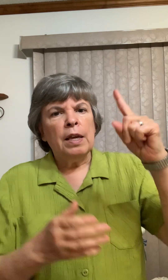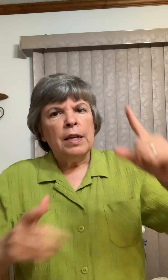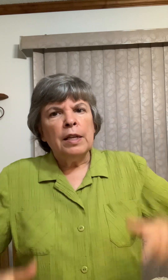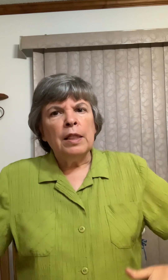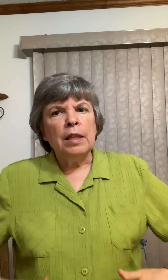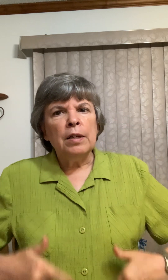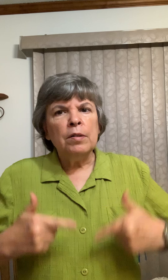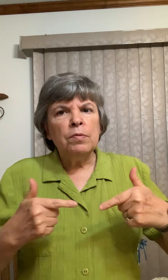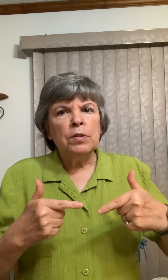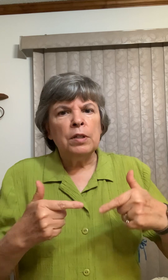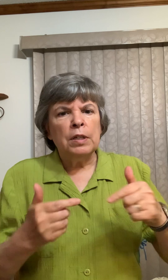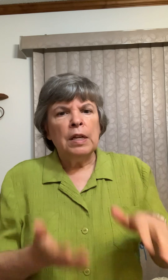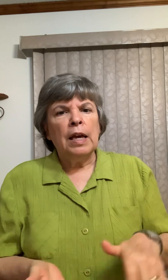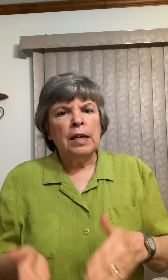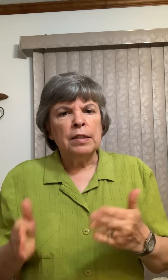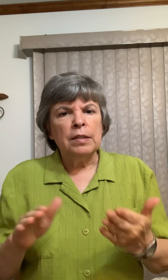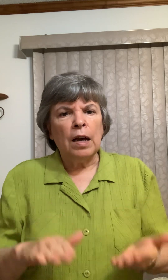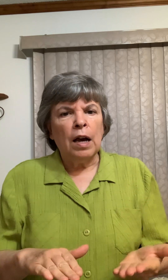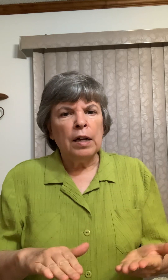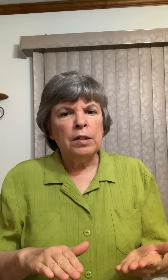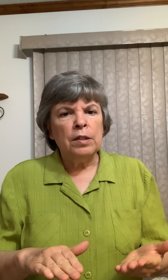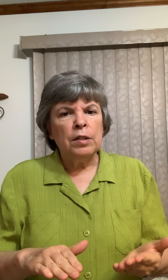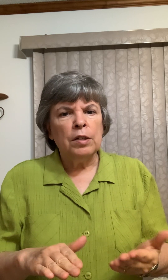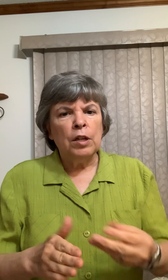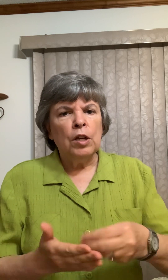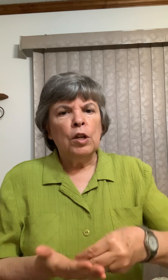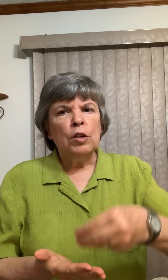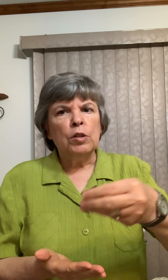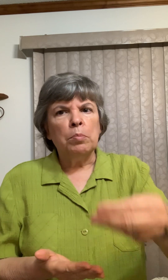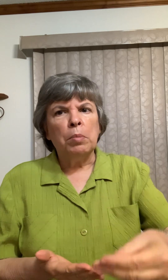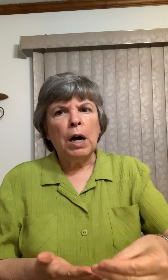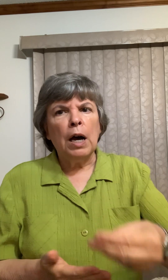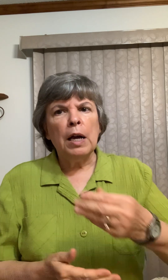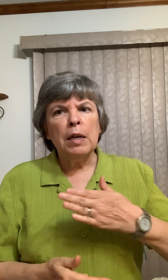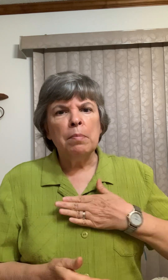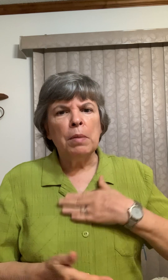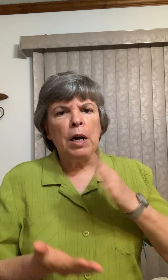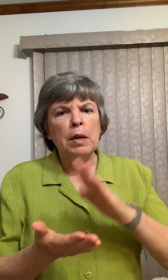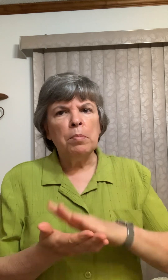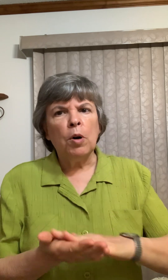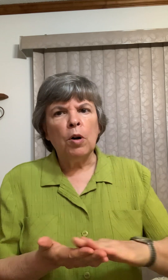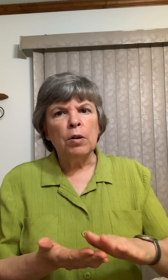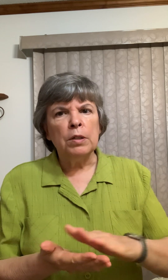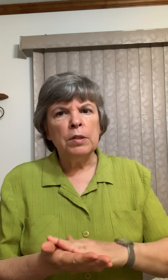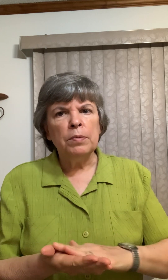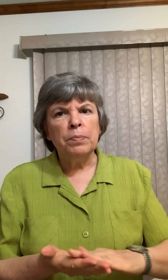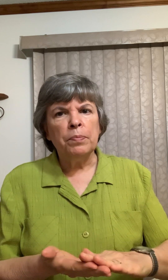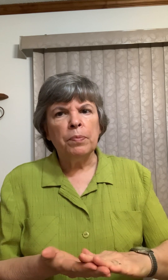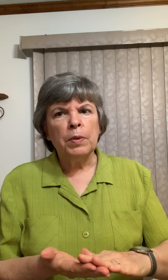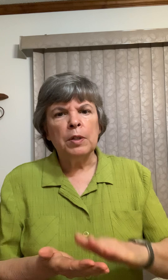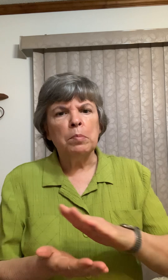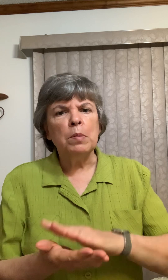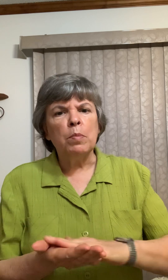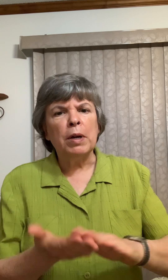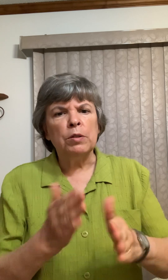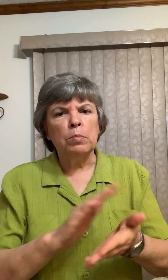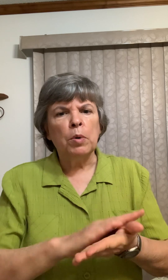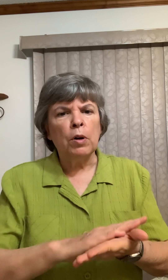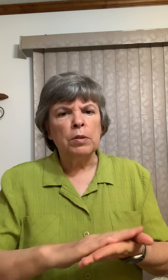He lived and died to buy my pardon. Some people might do pardon